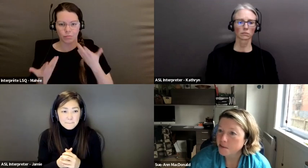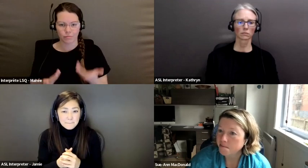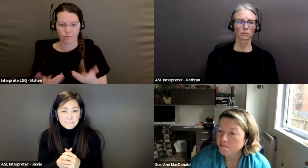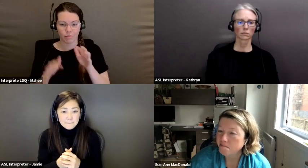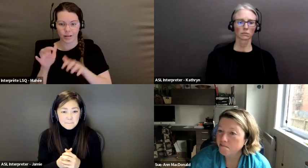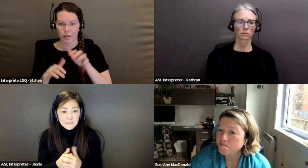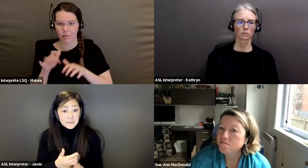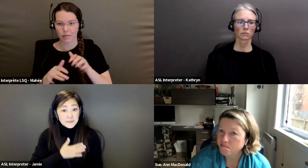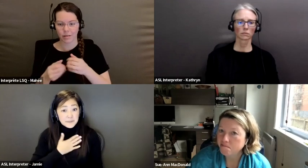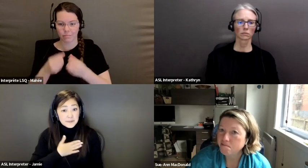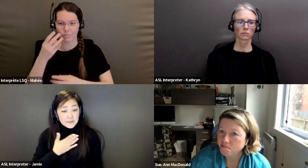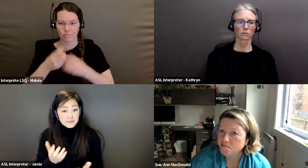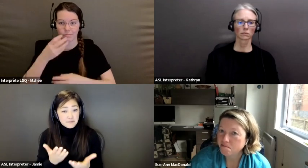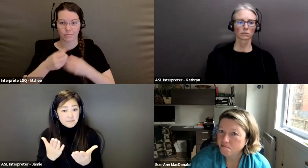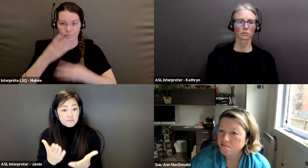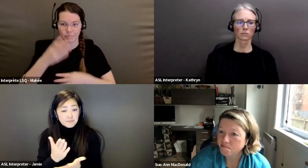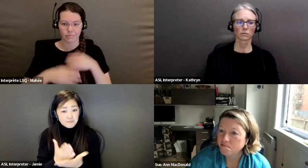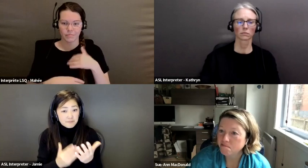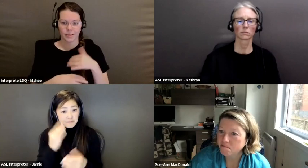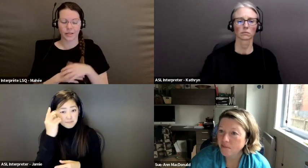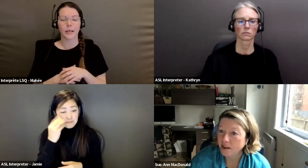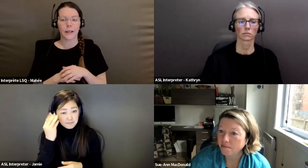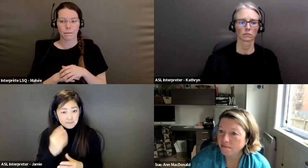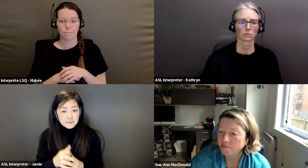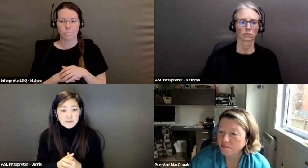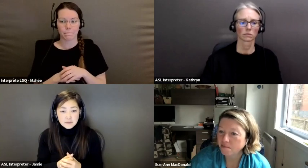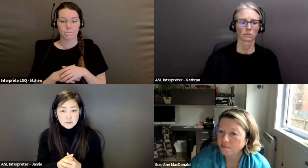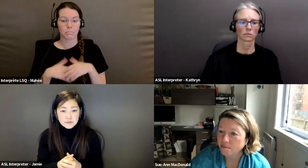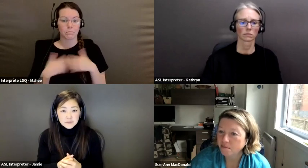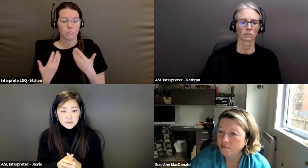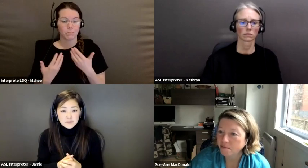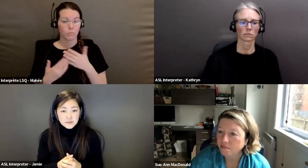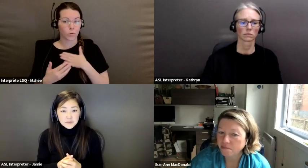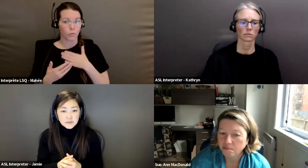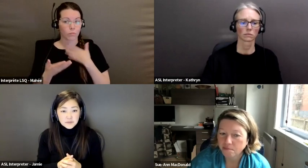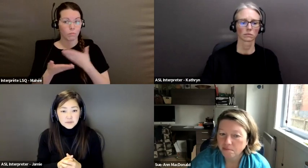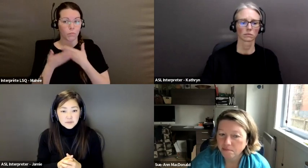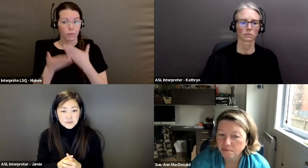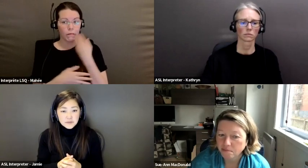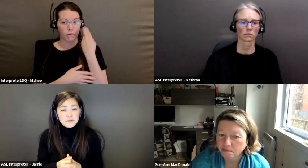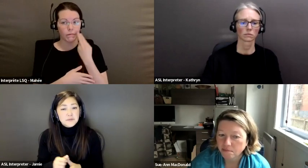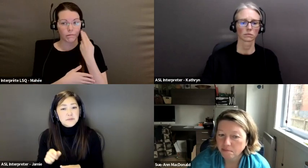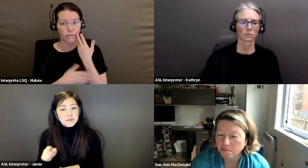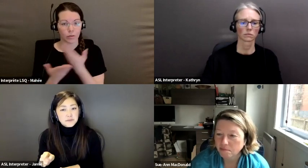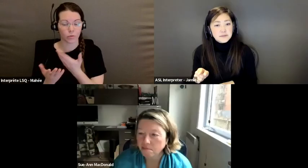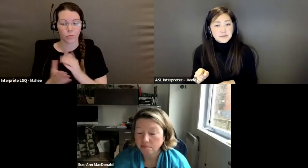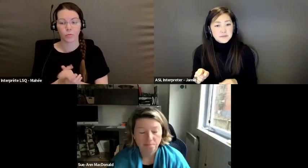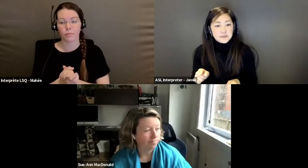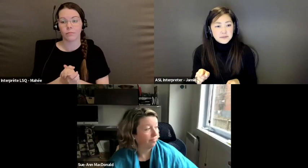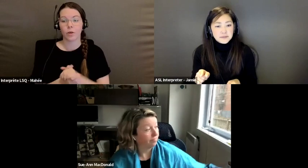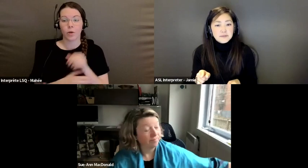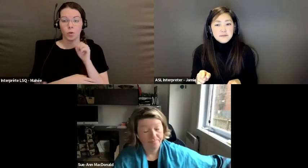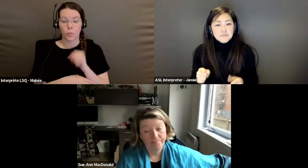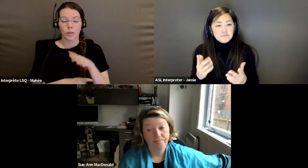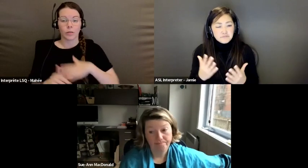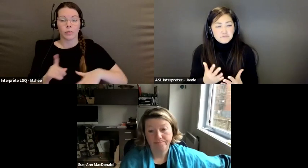I'm happy to offer some thoughts. So, you know, it is dire, and it's a terrible situation for people